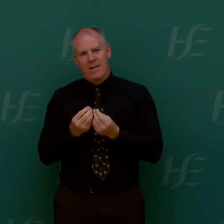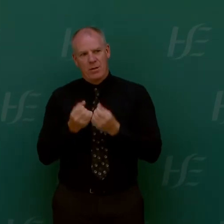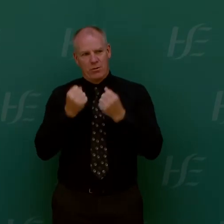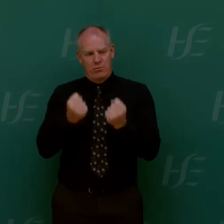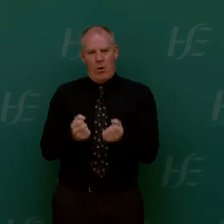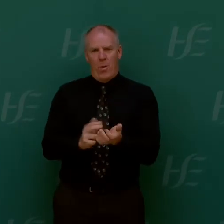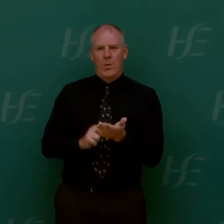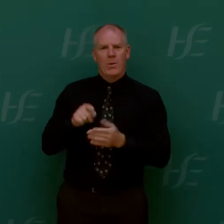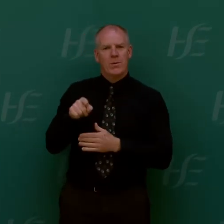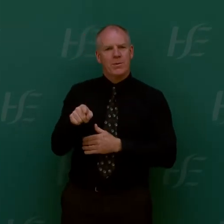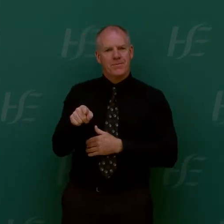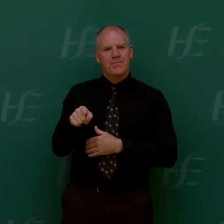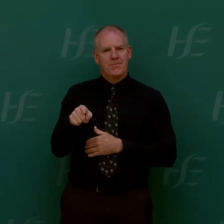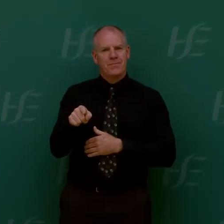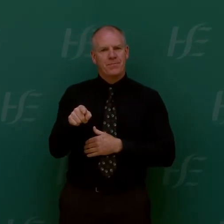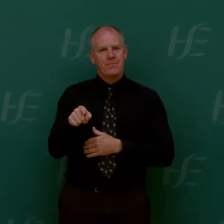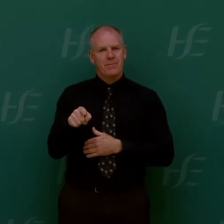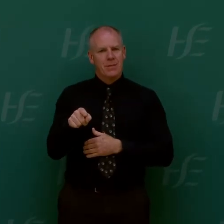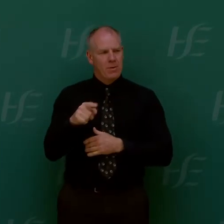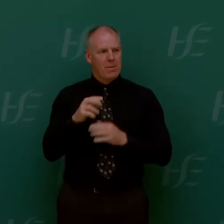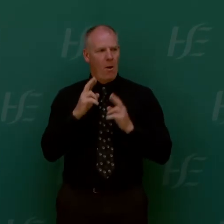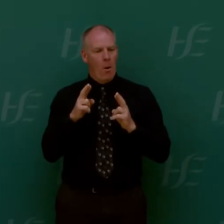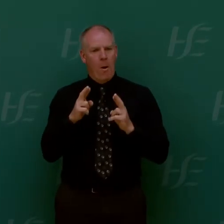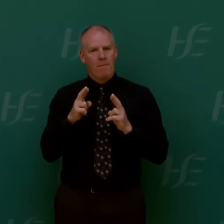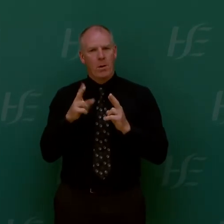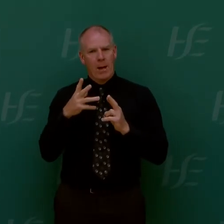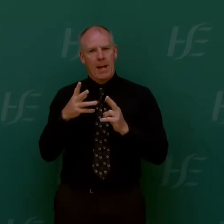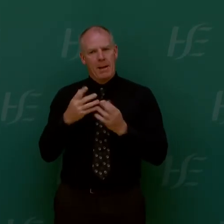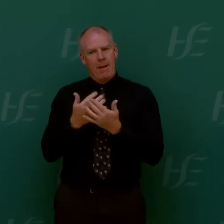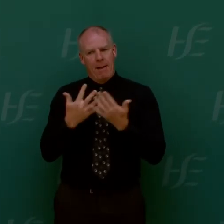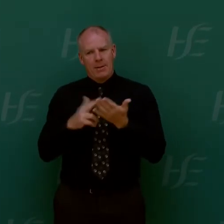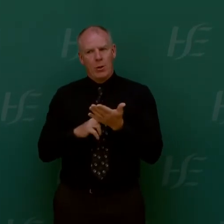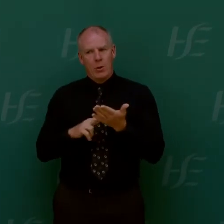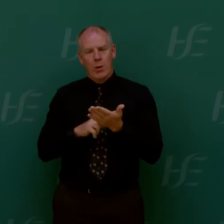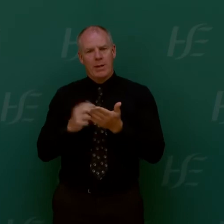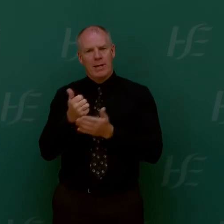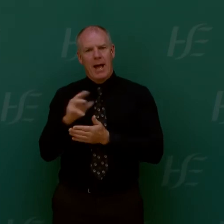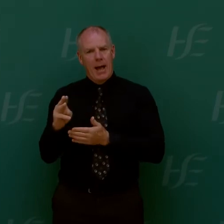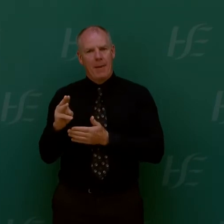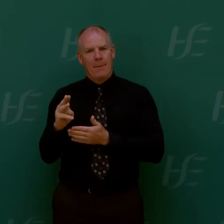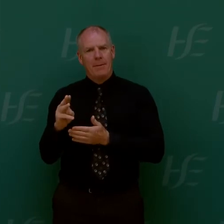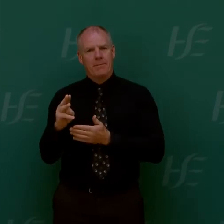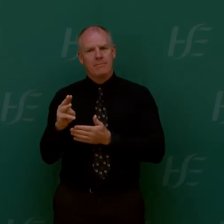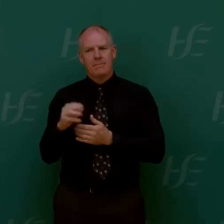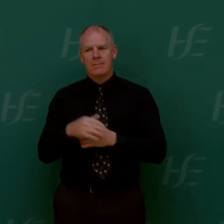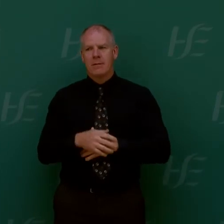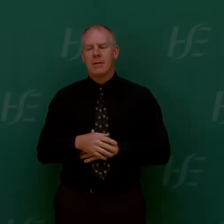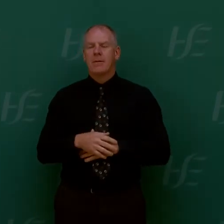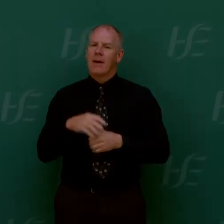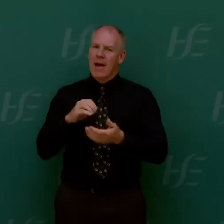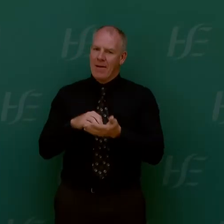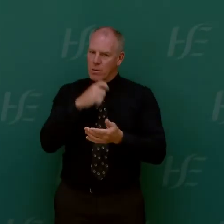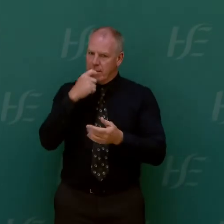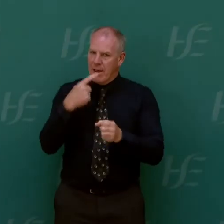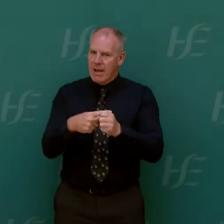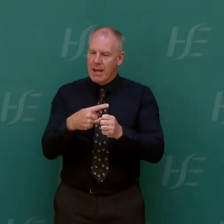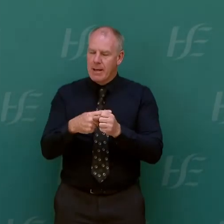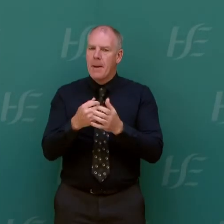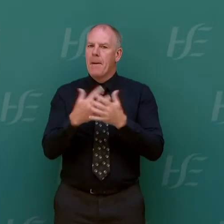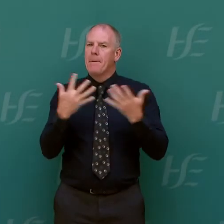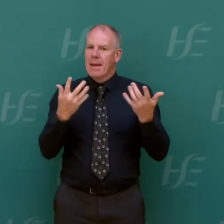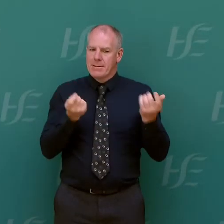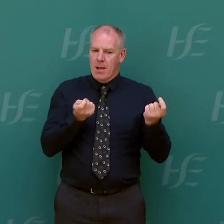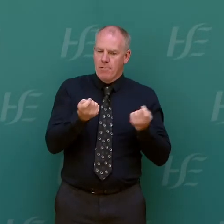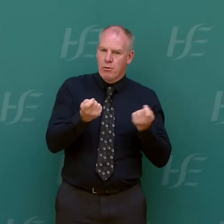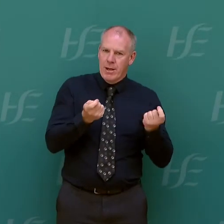strong. So, we'd be hopeful to get a major uptake, and we'd put in a lot of communications behind it. But again, I would just put it, our major